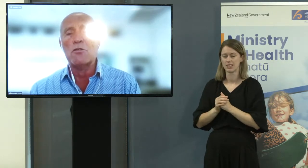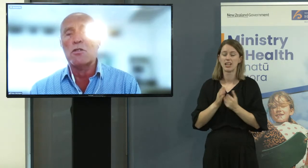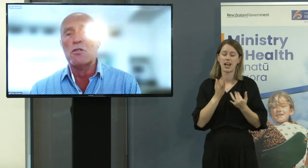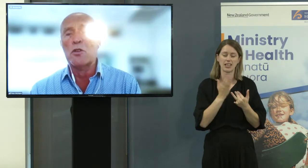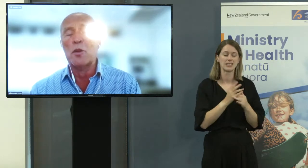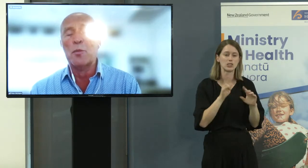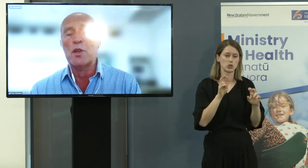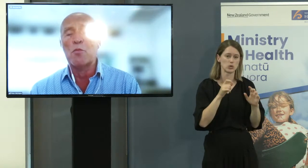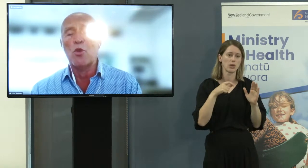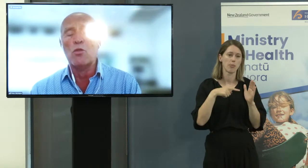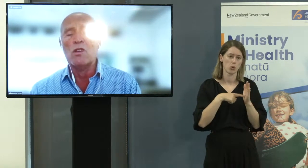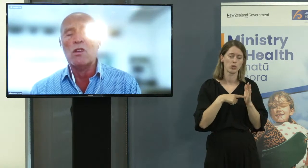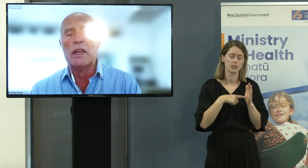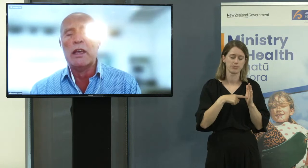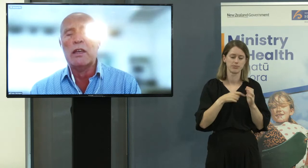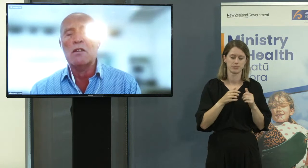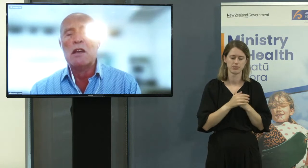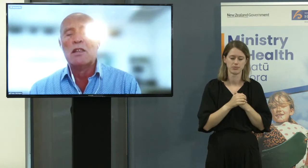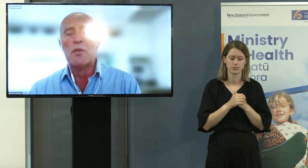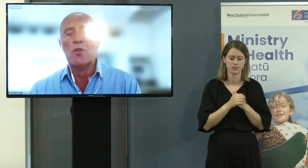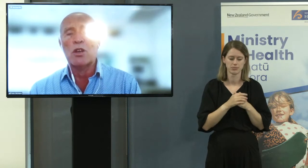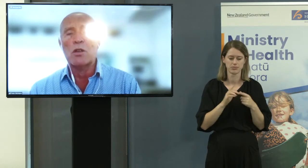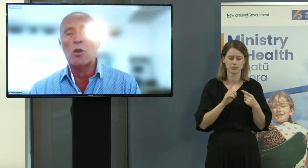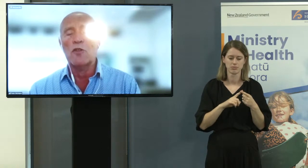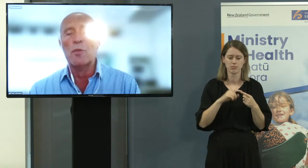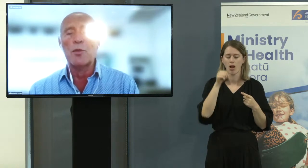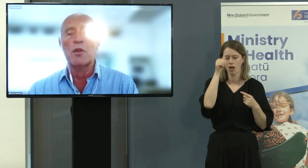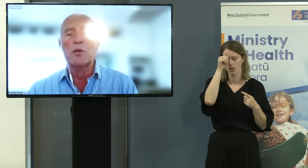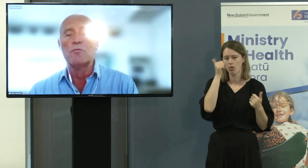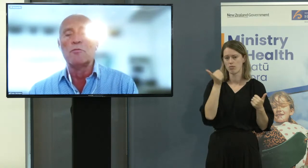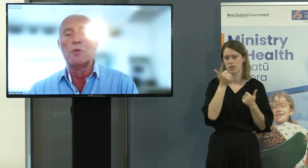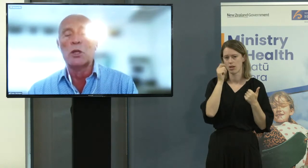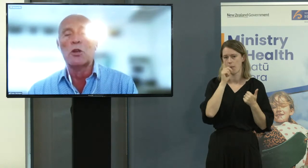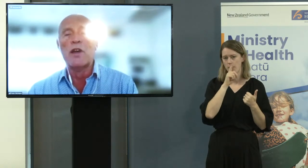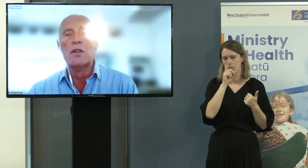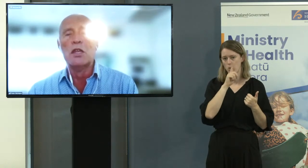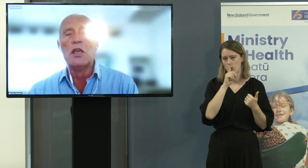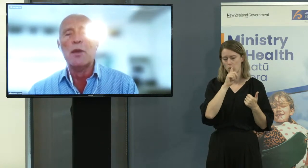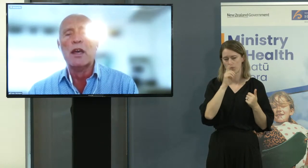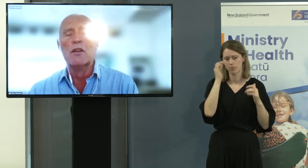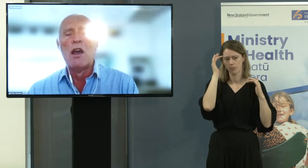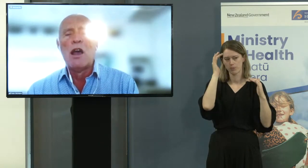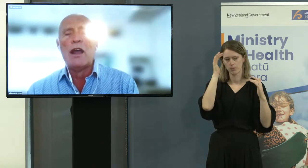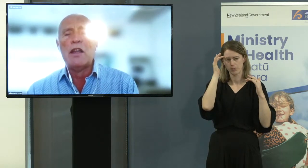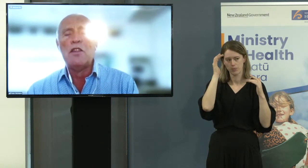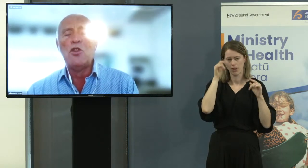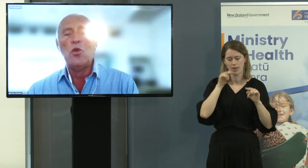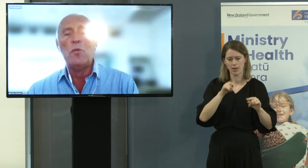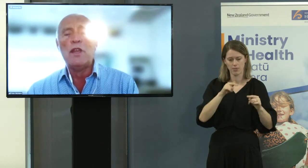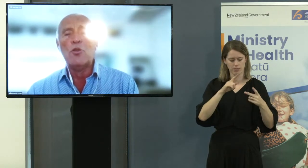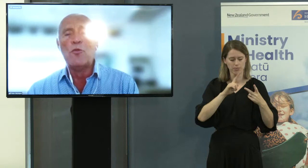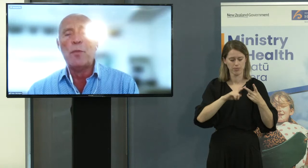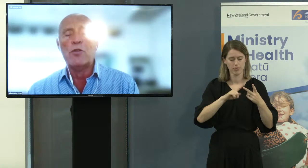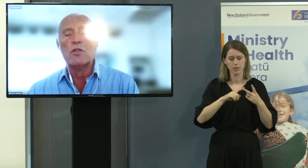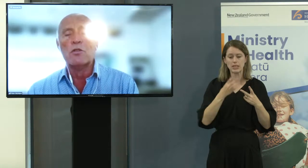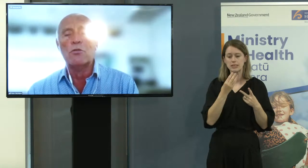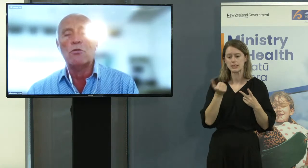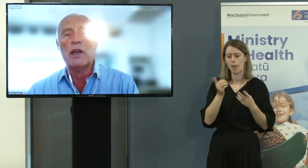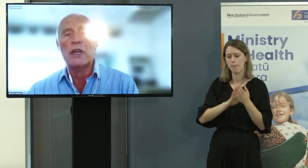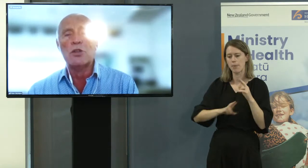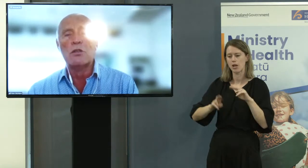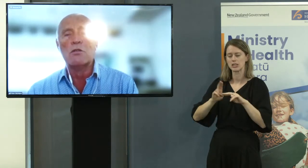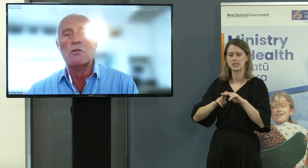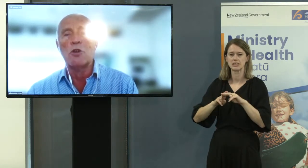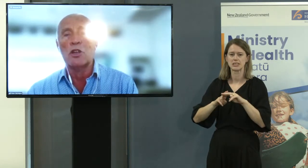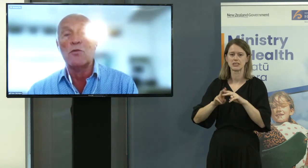are incredibly important and something which I know a lot of people are doing a lot of hard thinking about. And then there will be a group of parents who